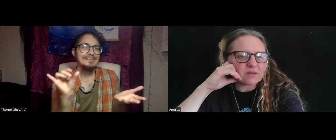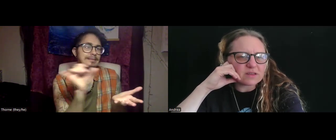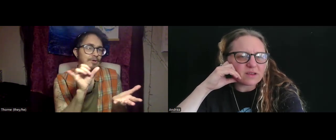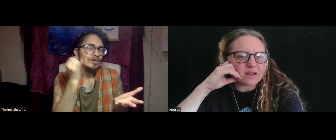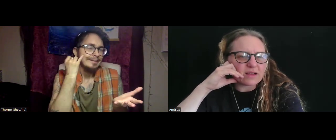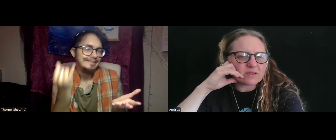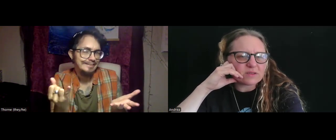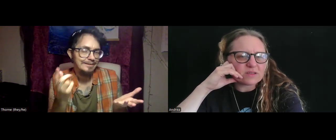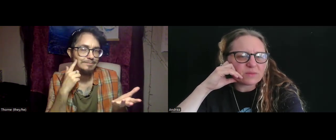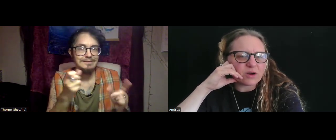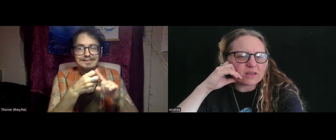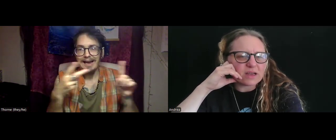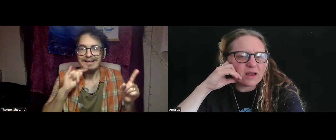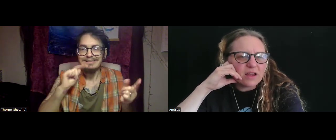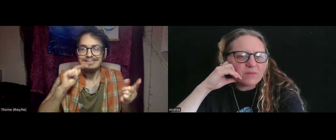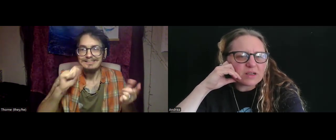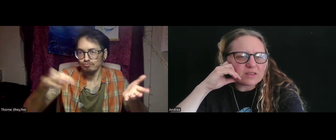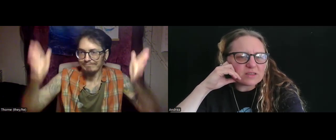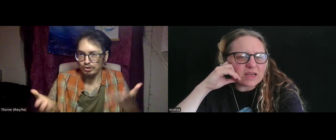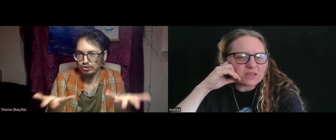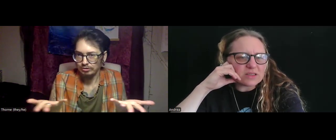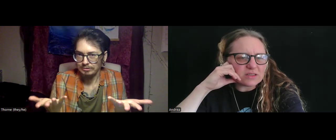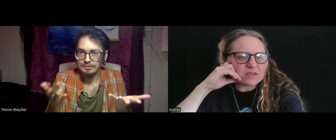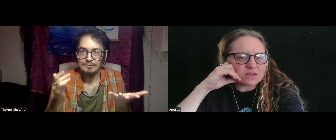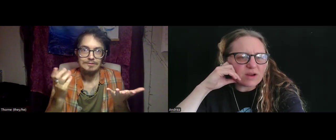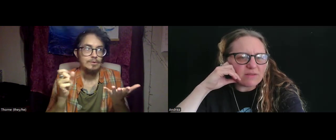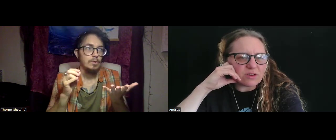things like that. So it's a similar idea because Sag is the traveler.